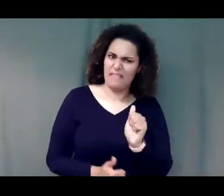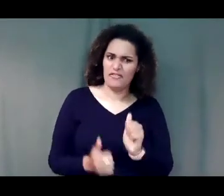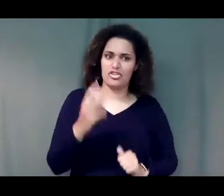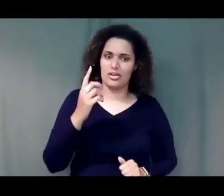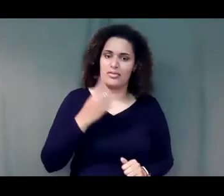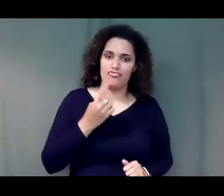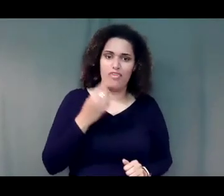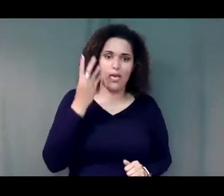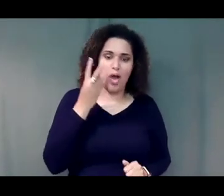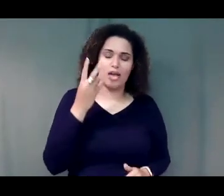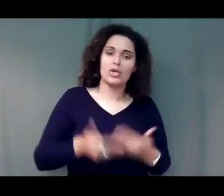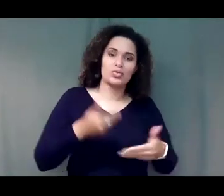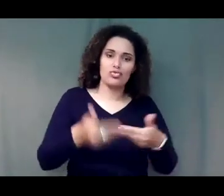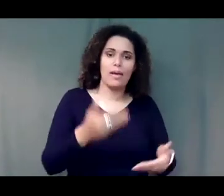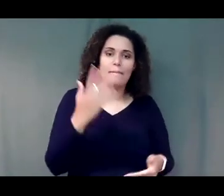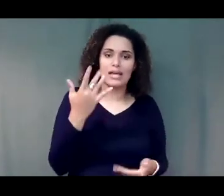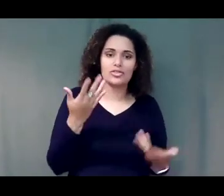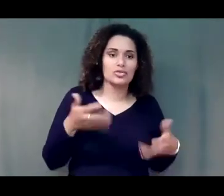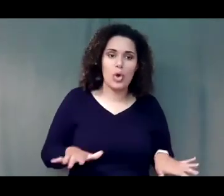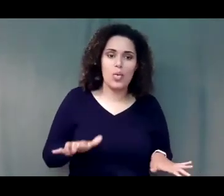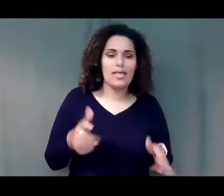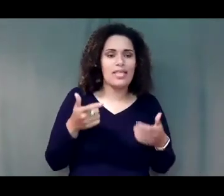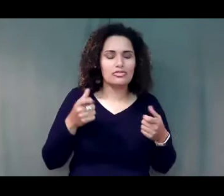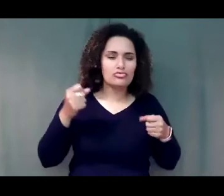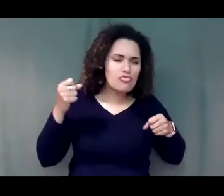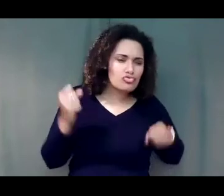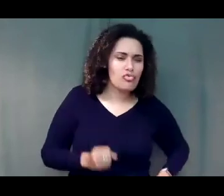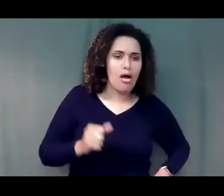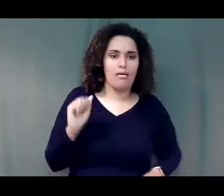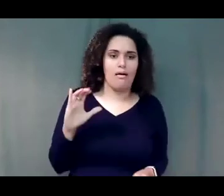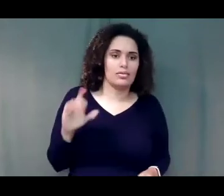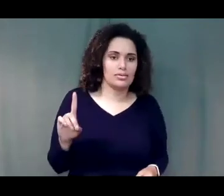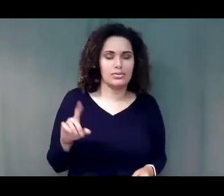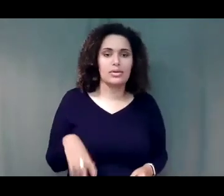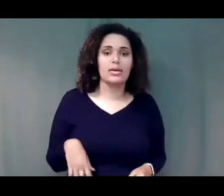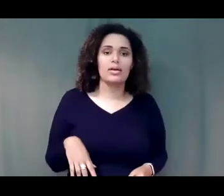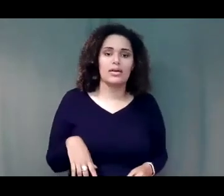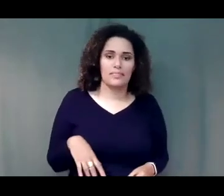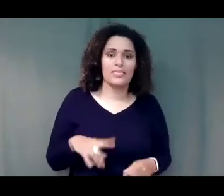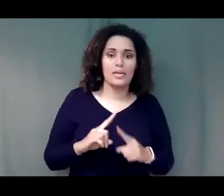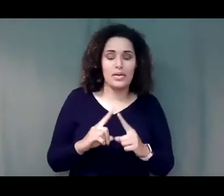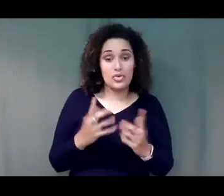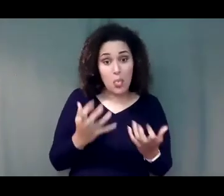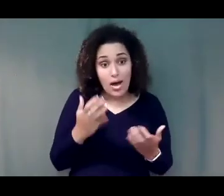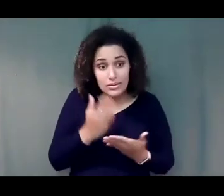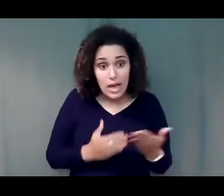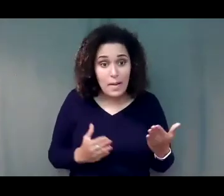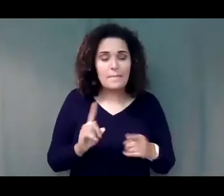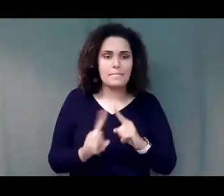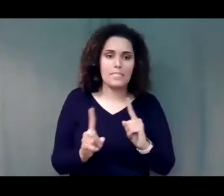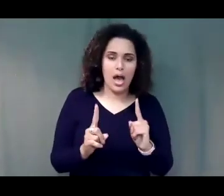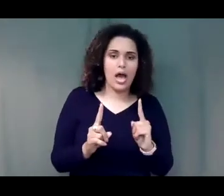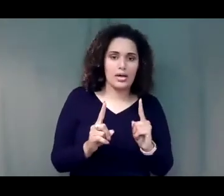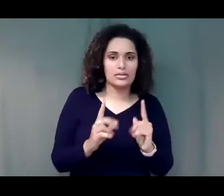in the world goes through it, because you don't want that huge acidity usually in a red. You want some, but you're going to still have that when you're at the lactic